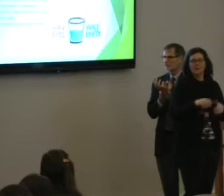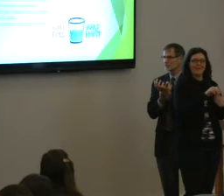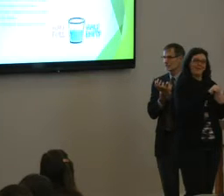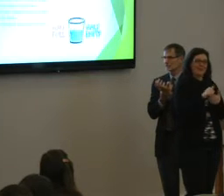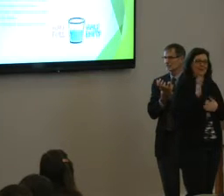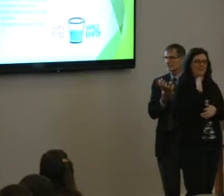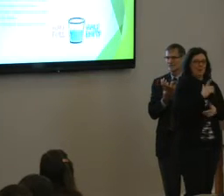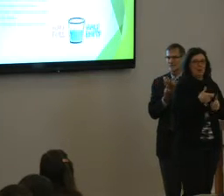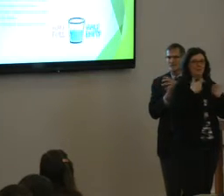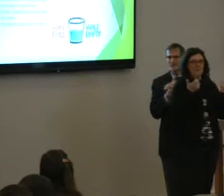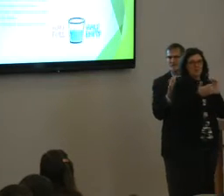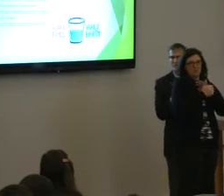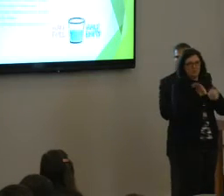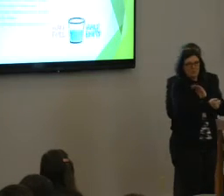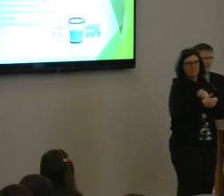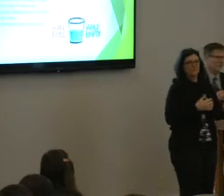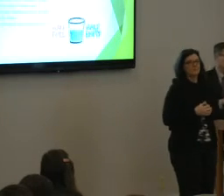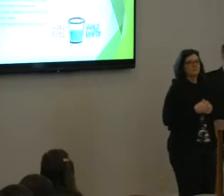our greatest strengths.